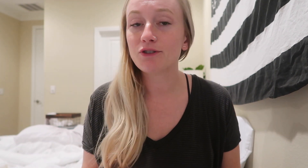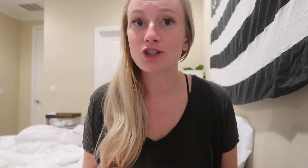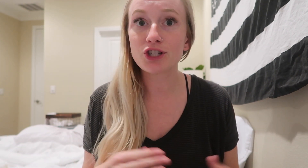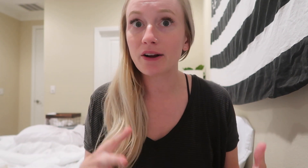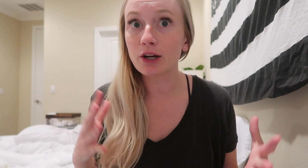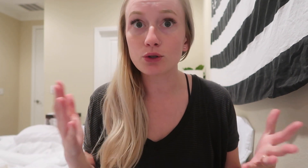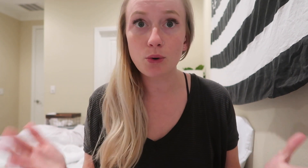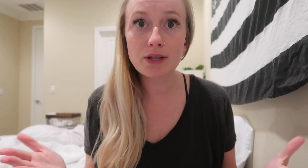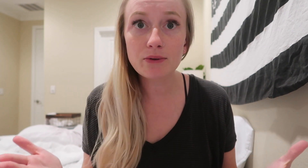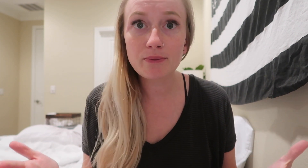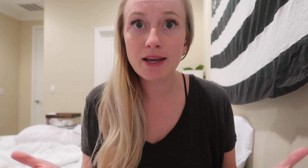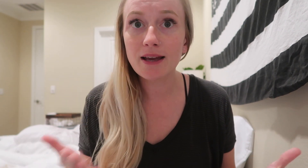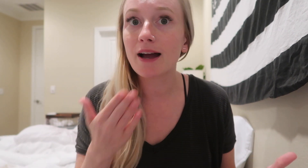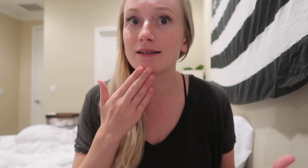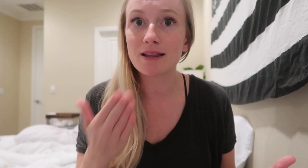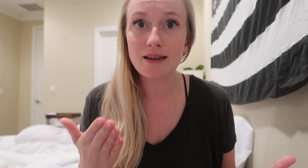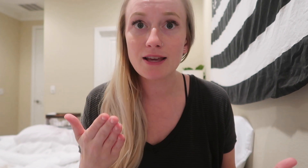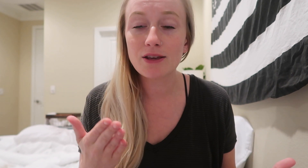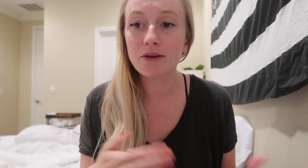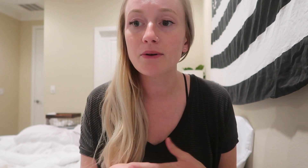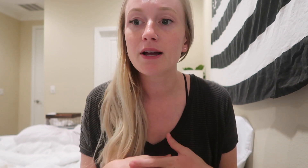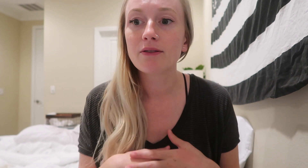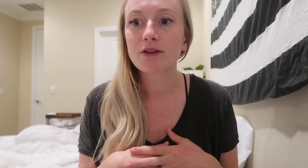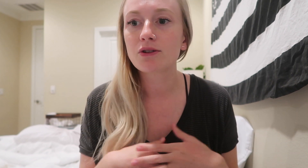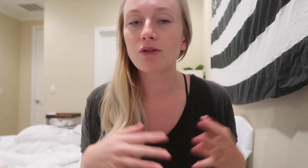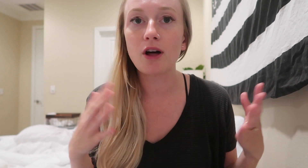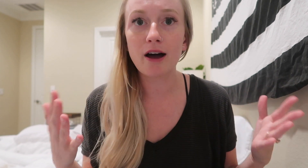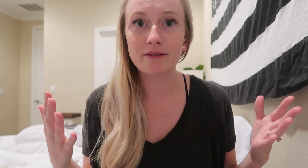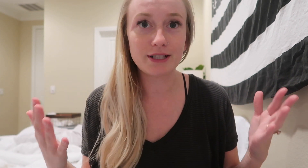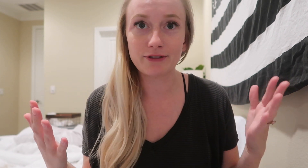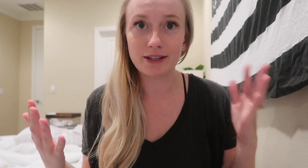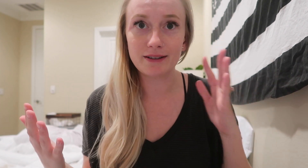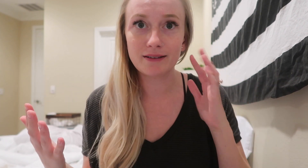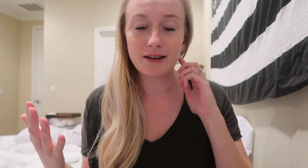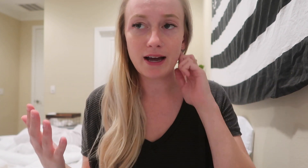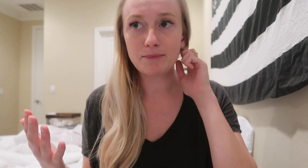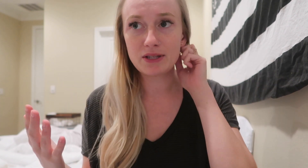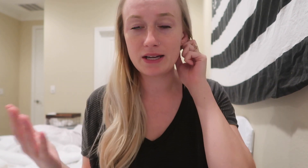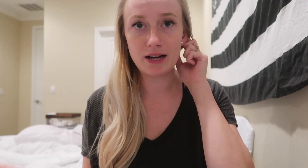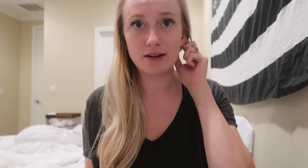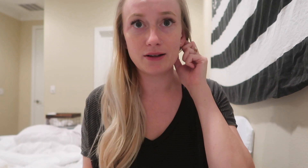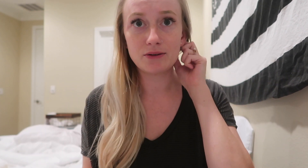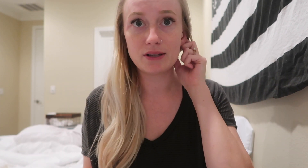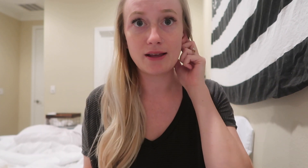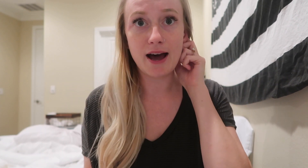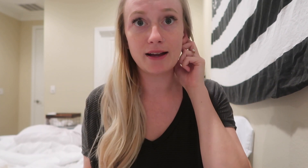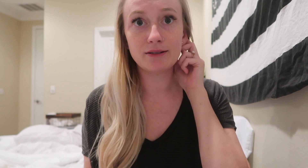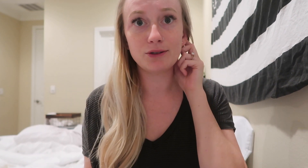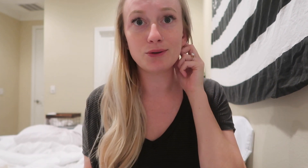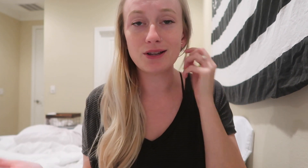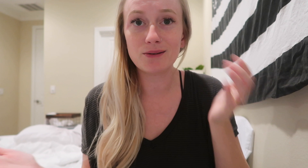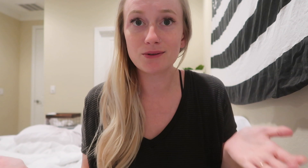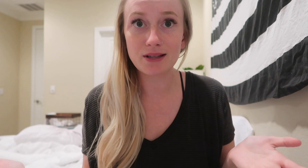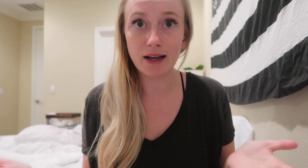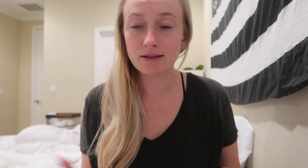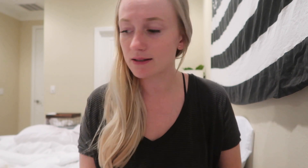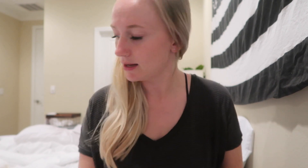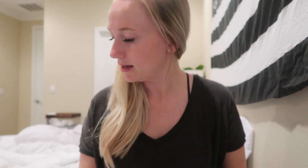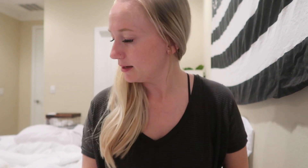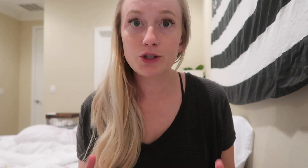she's sharing her toys with me, I say thank you. There's a lot of different scenarios that you can use signs.